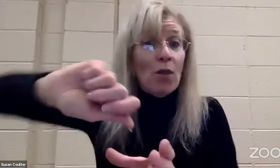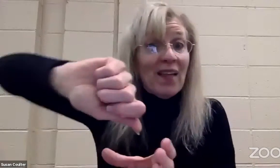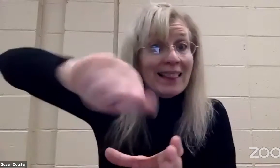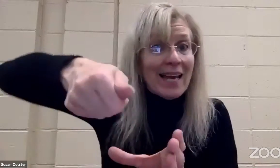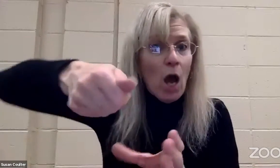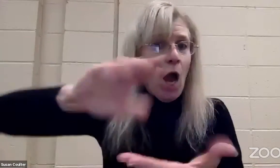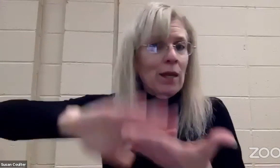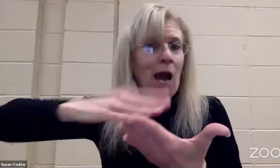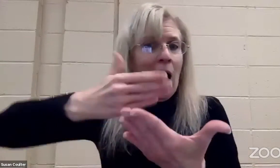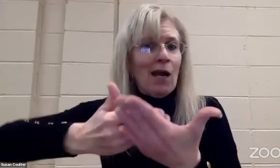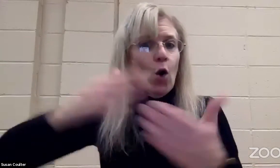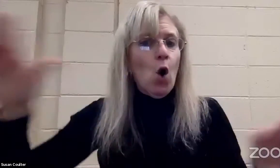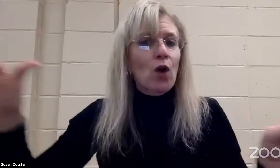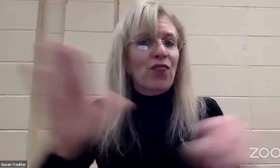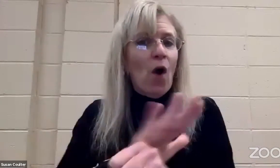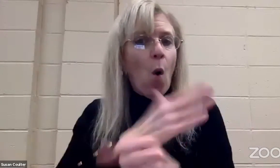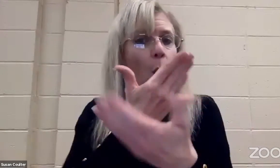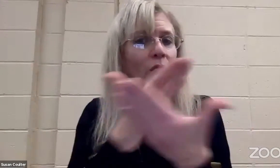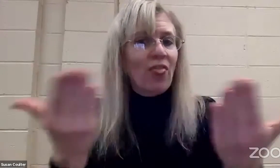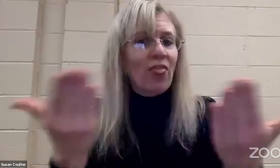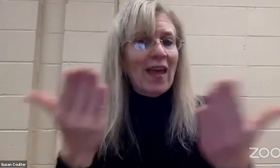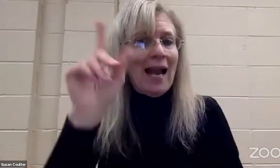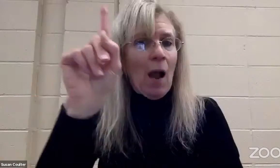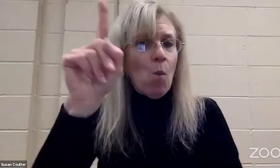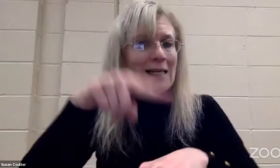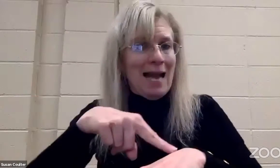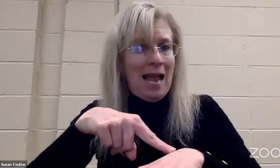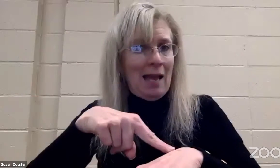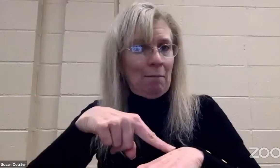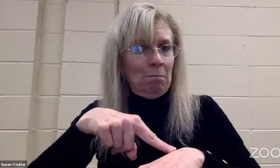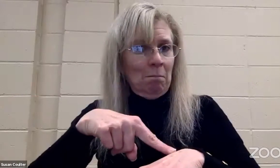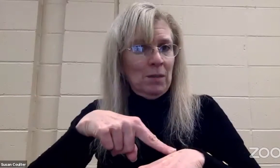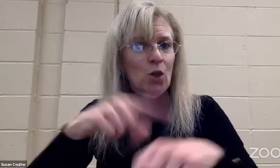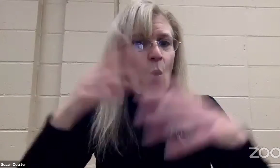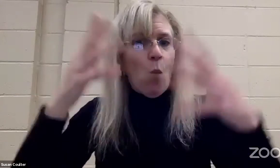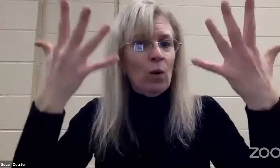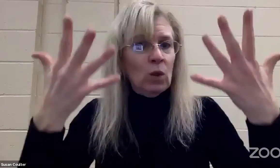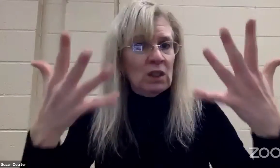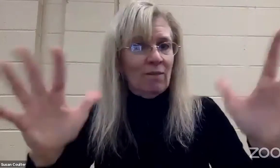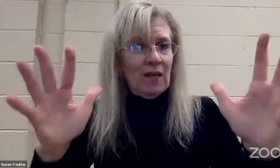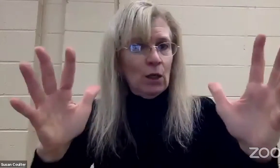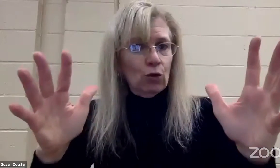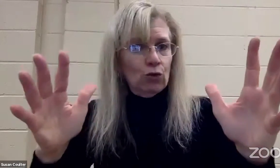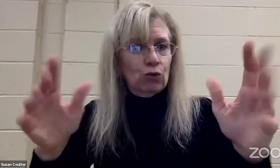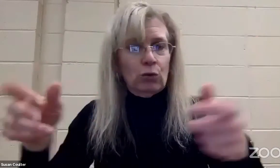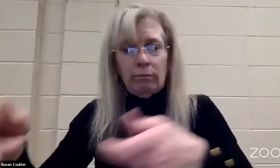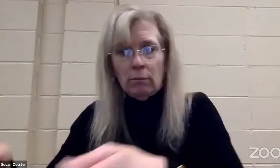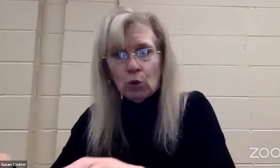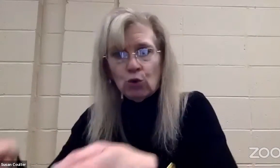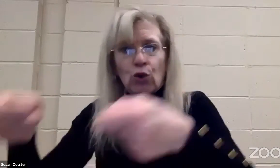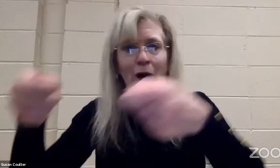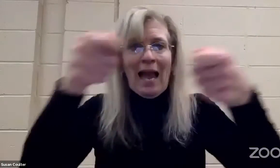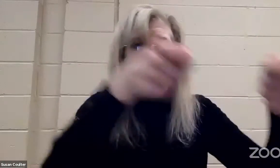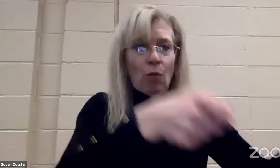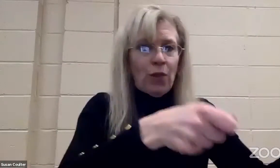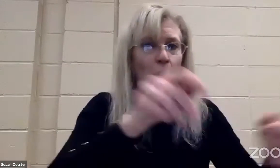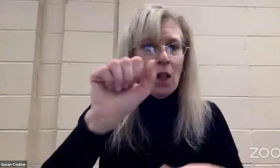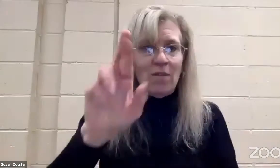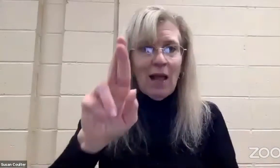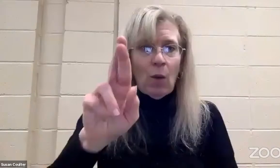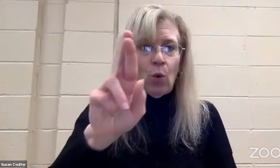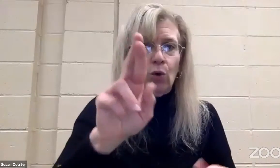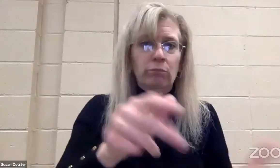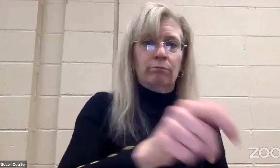Then put the lid on. I cooked the whole thing at one time. So when it was finished, took out